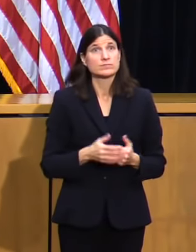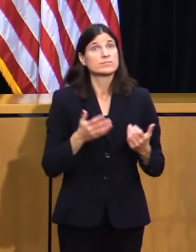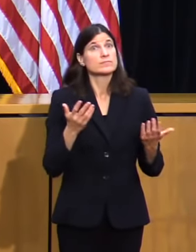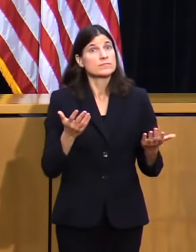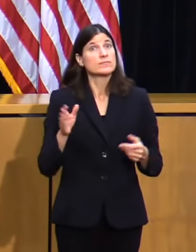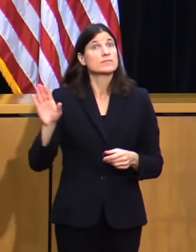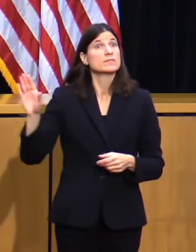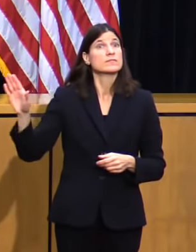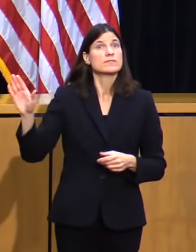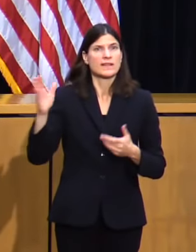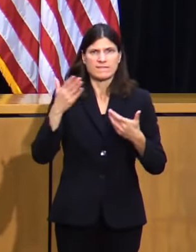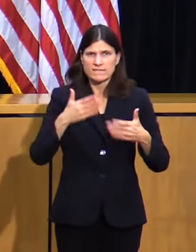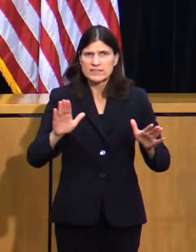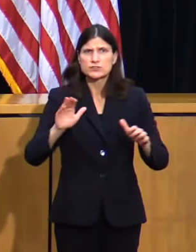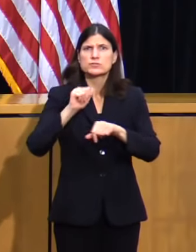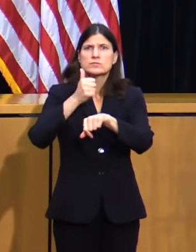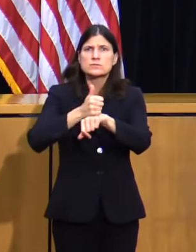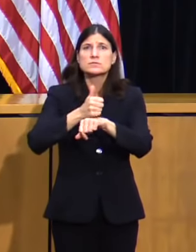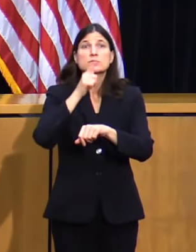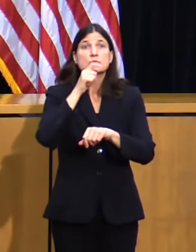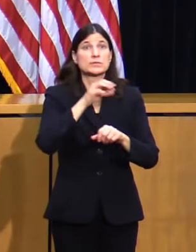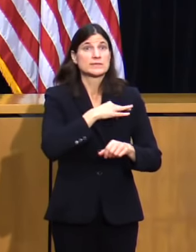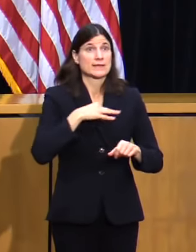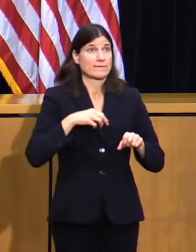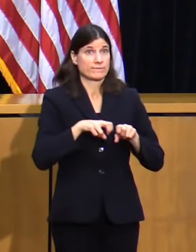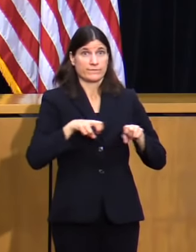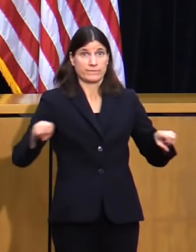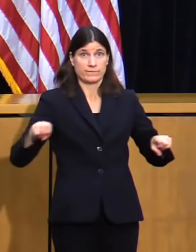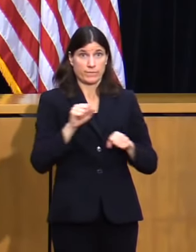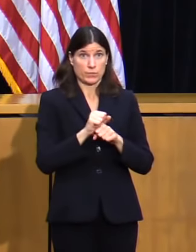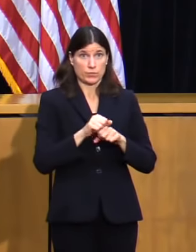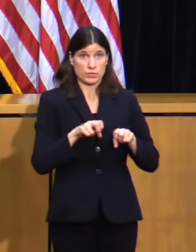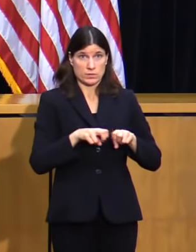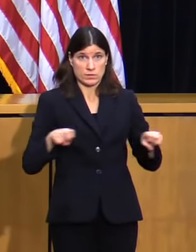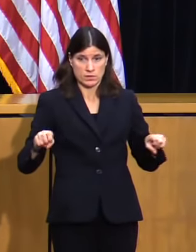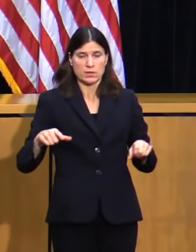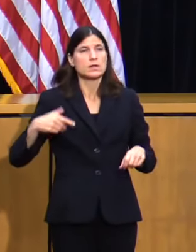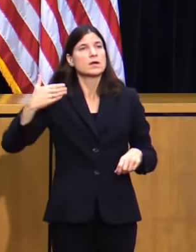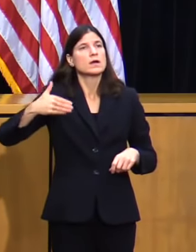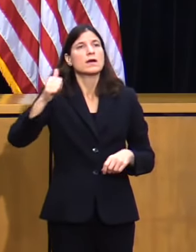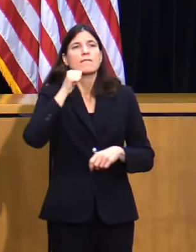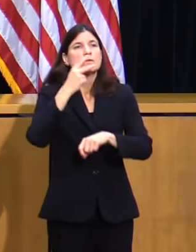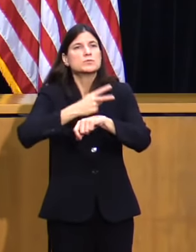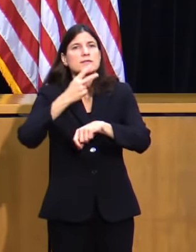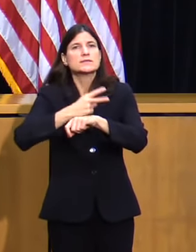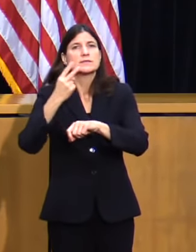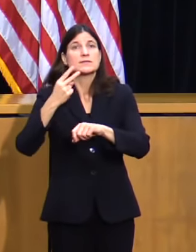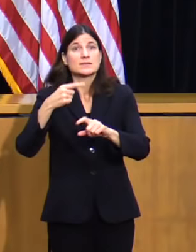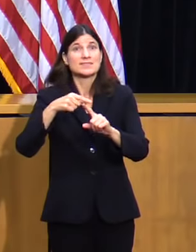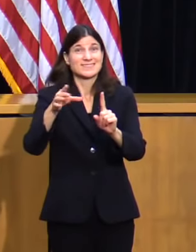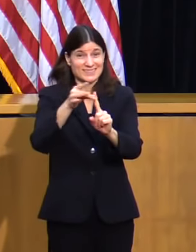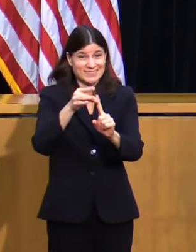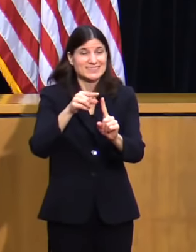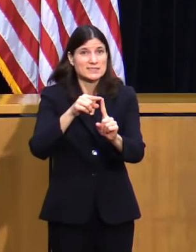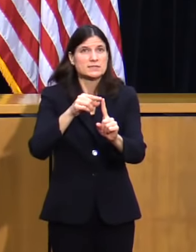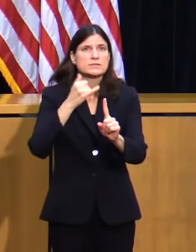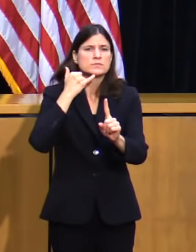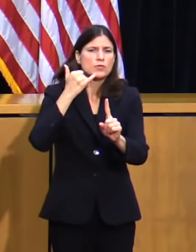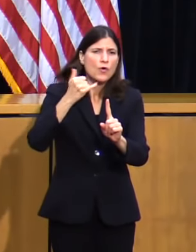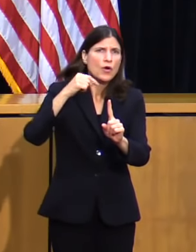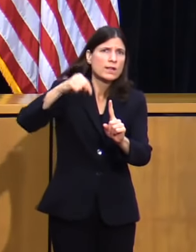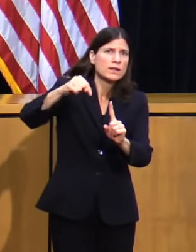contact people every other day, not necessarily every day, but there is always, if you get a call, so here's my message, in addition